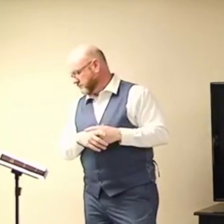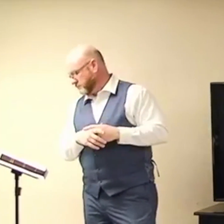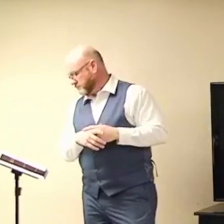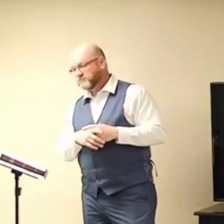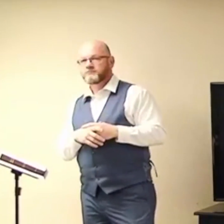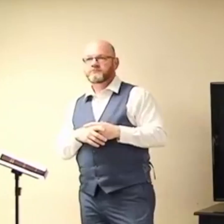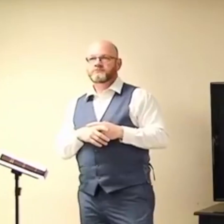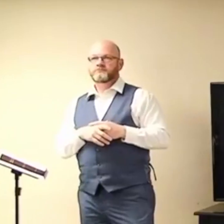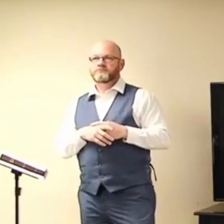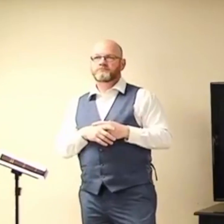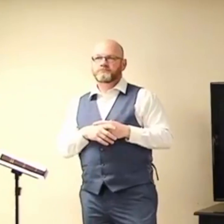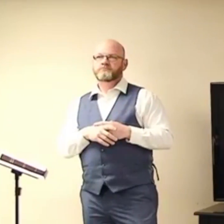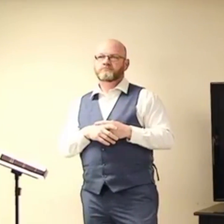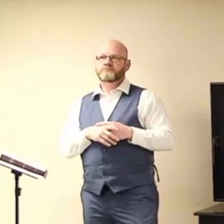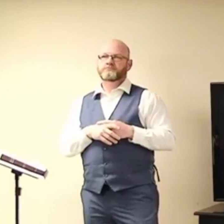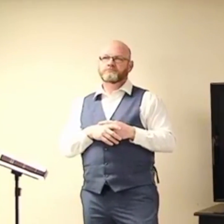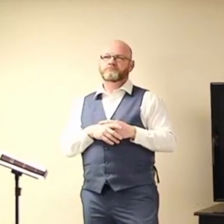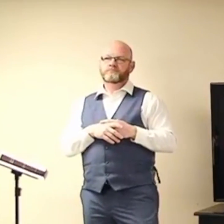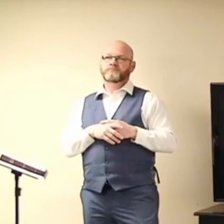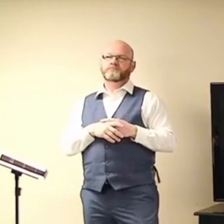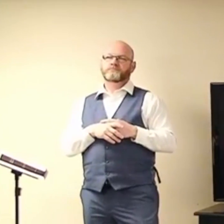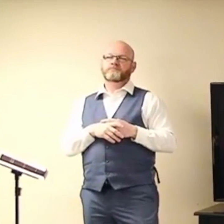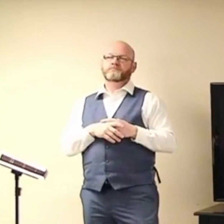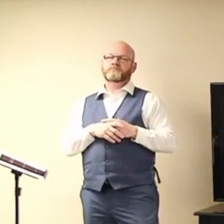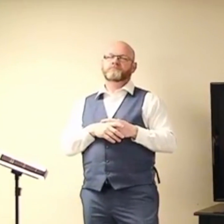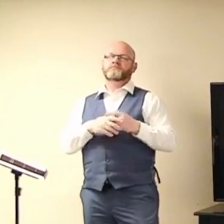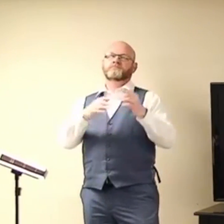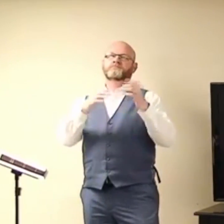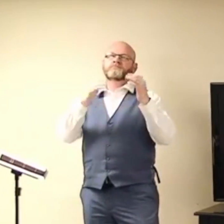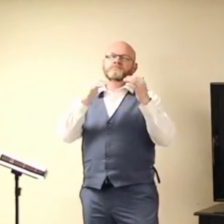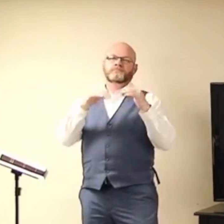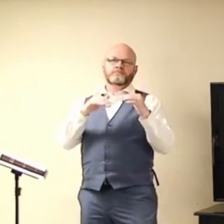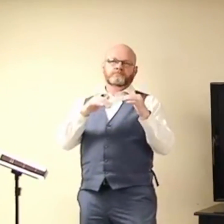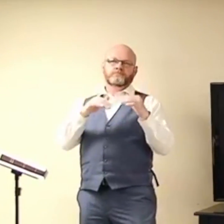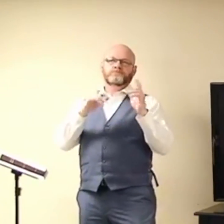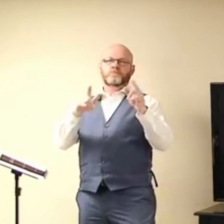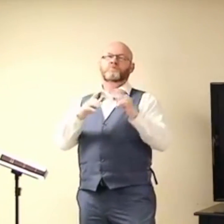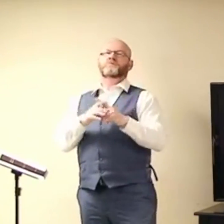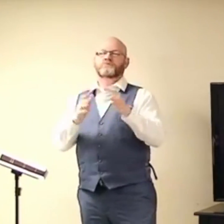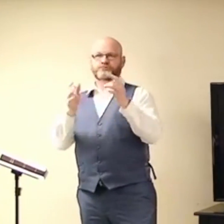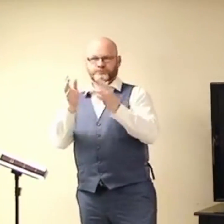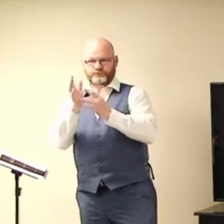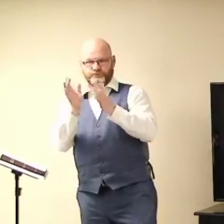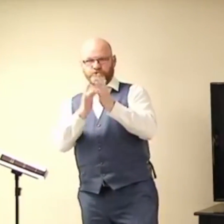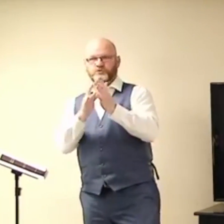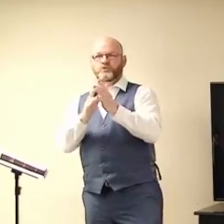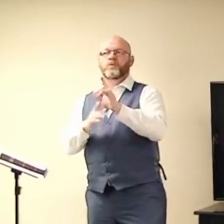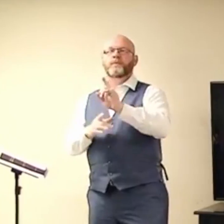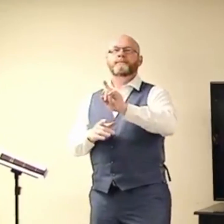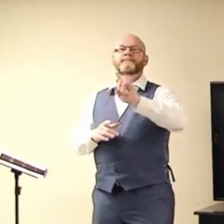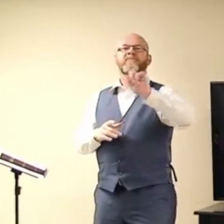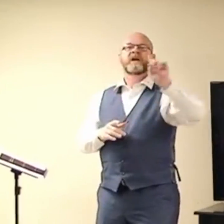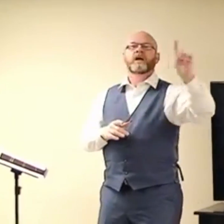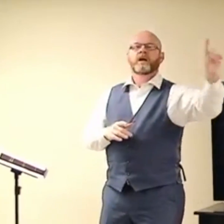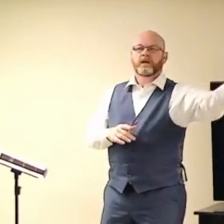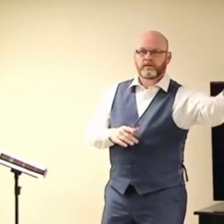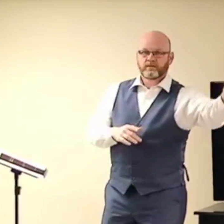Okay, yeah, if you could go back forward through the slides, for great. Okay, yeah, okay. So,